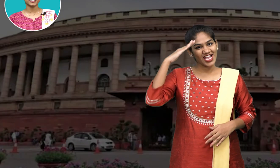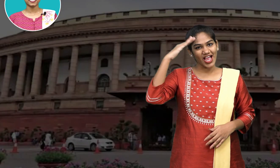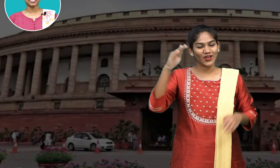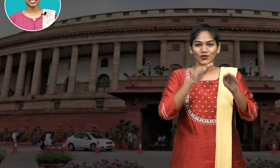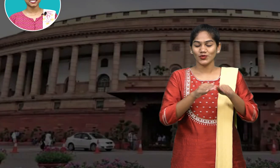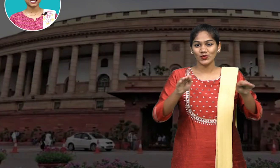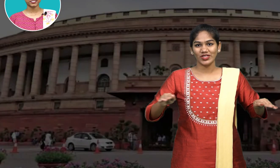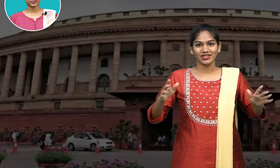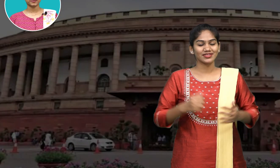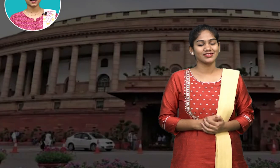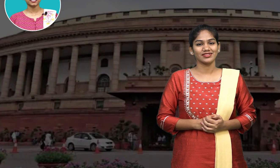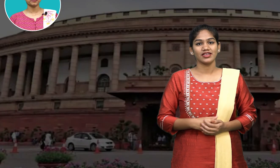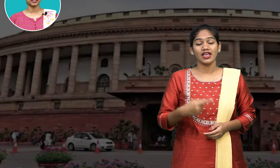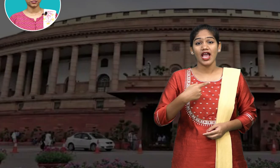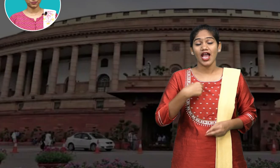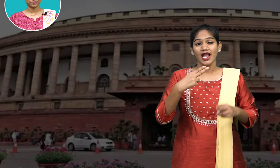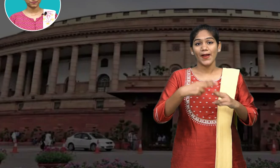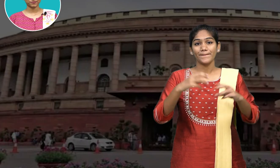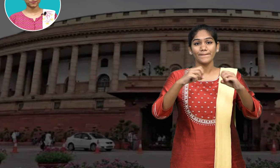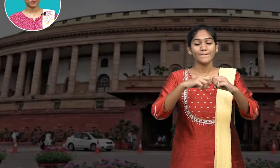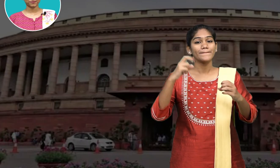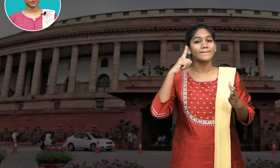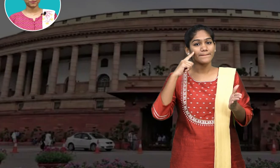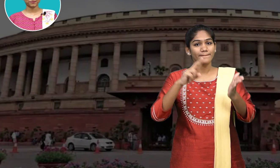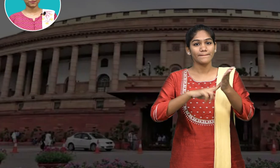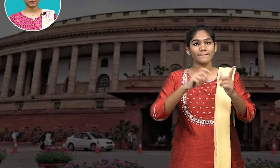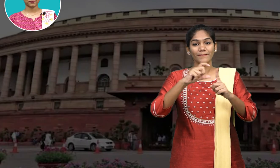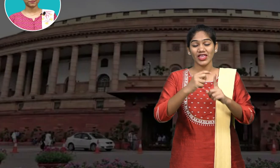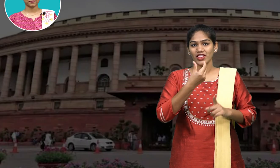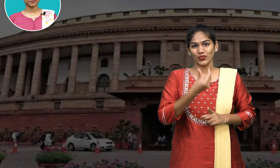Hello students, I am Bindu.